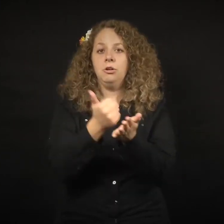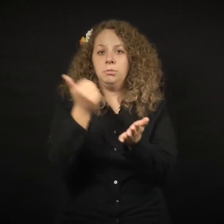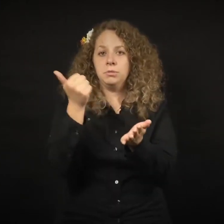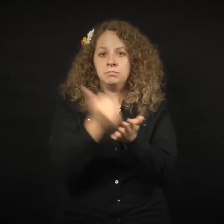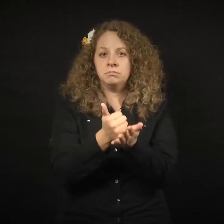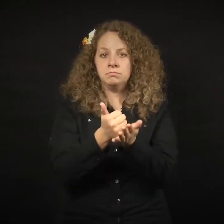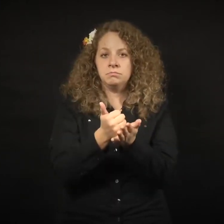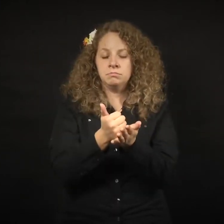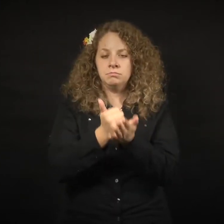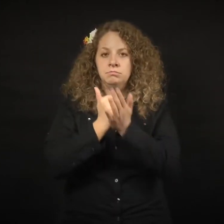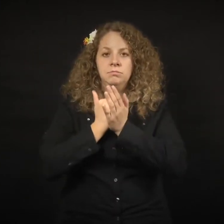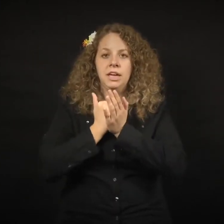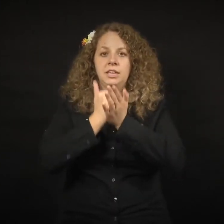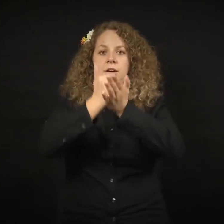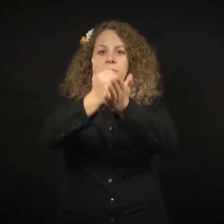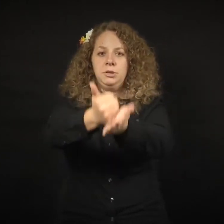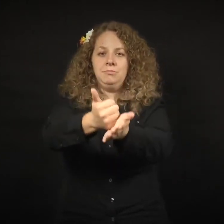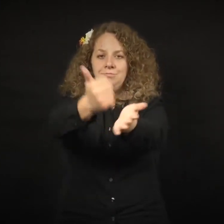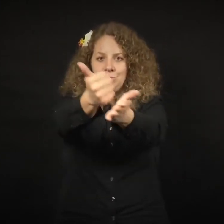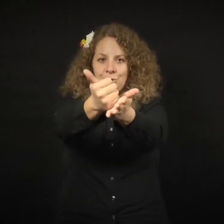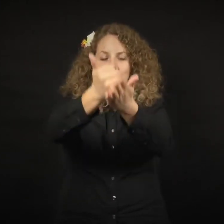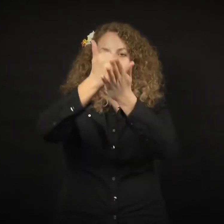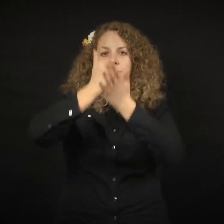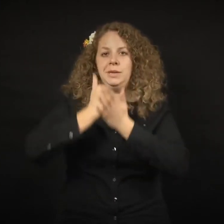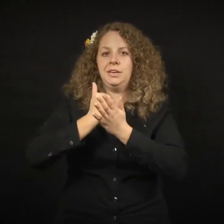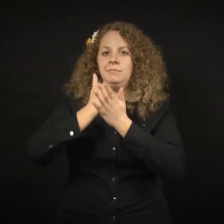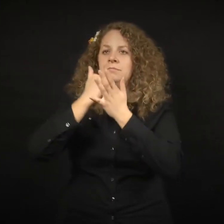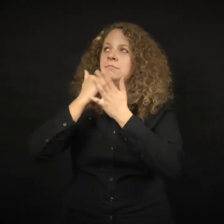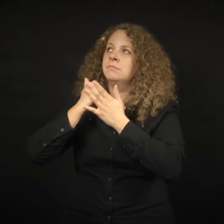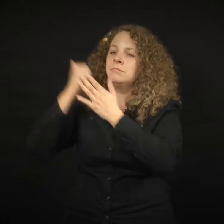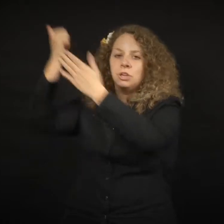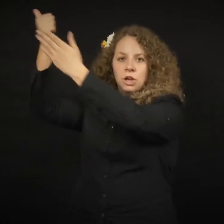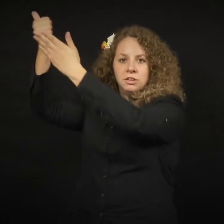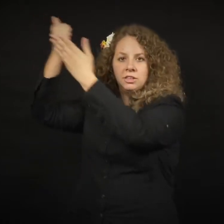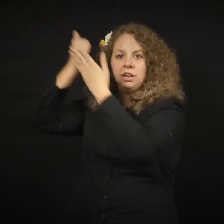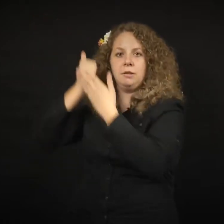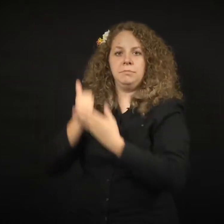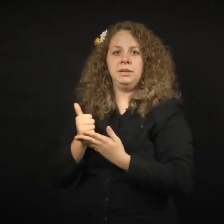Help. I can help you. You can help me. God can help me.